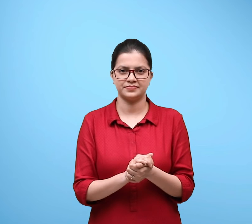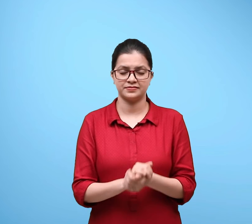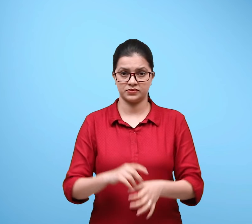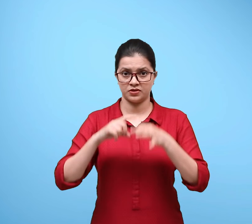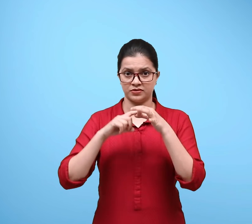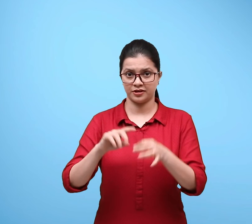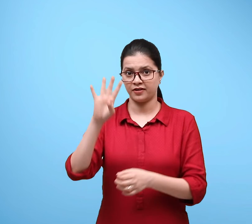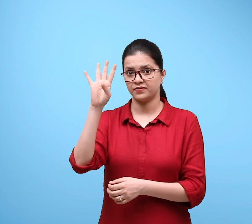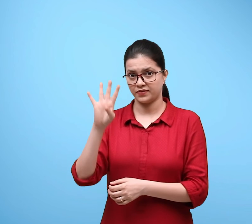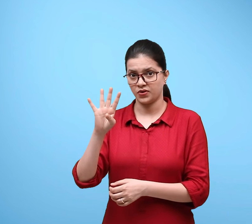4.